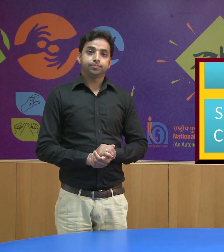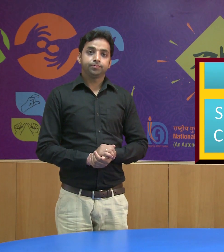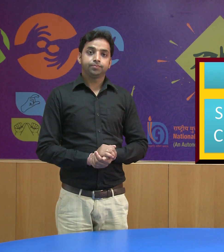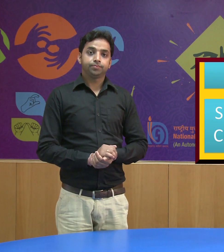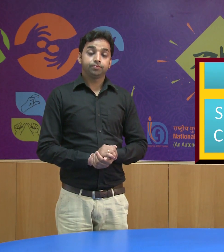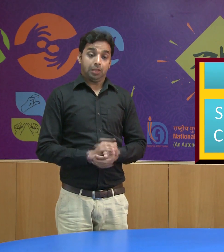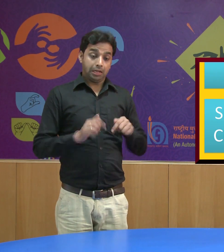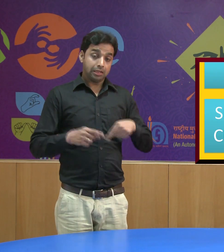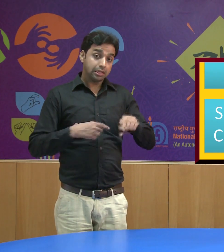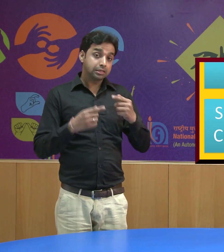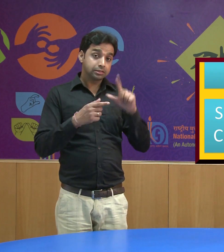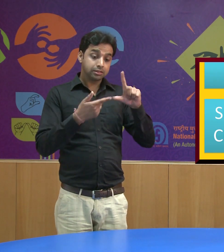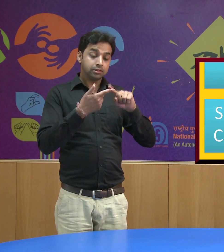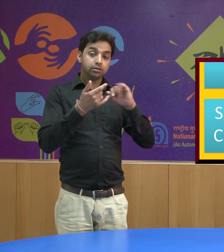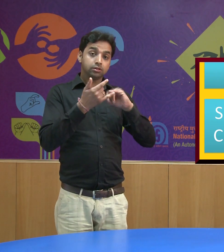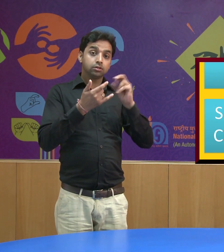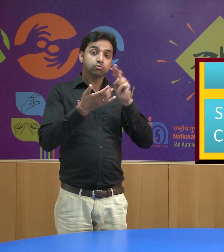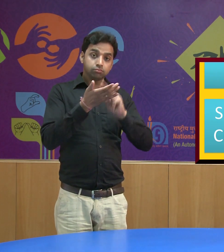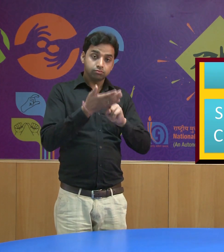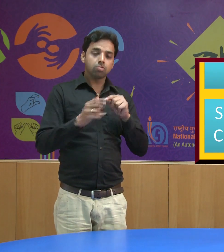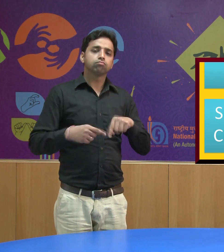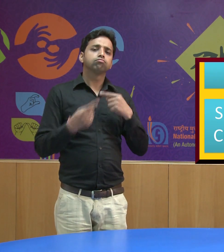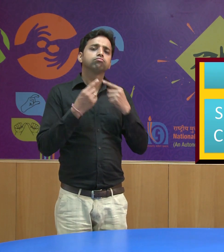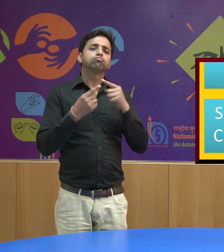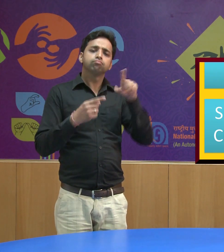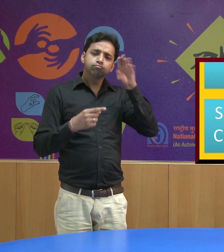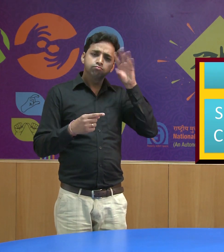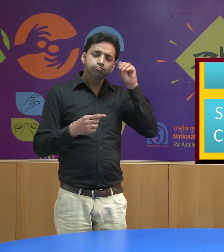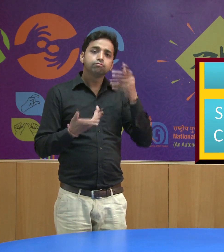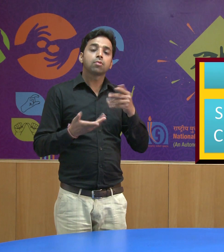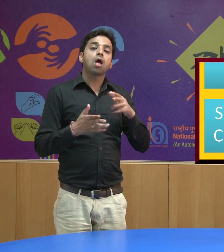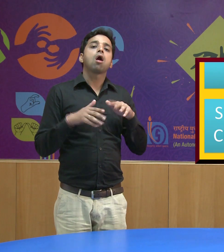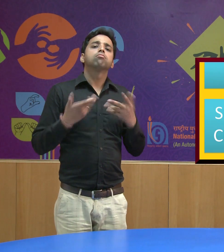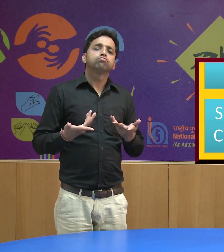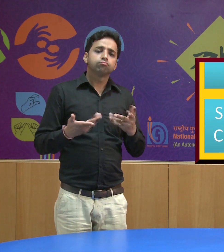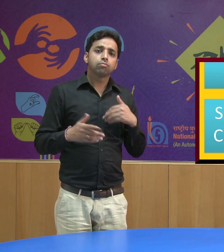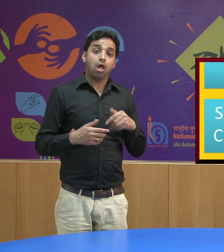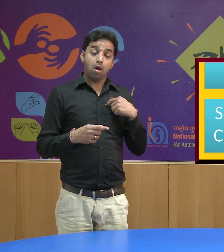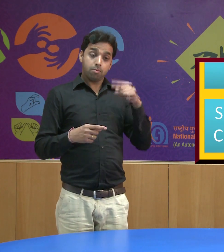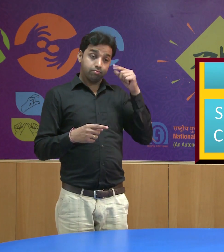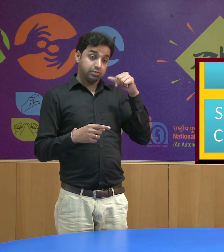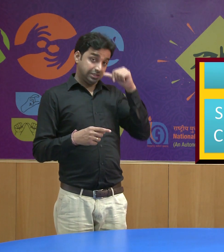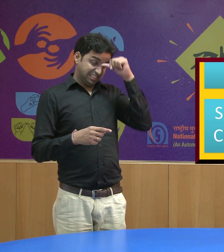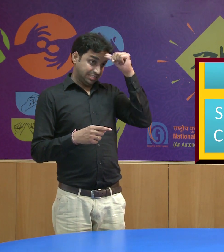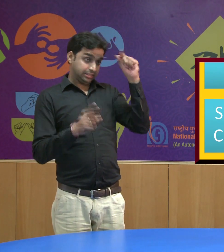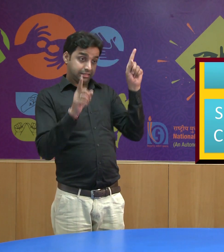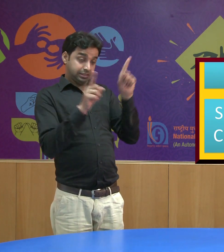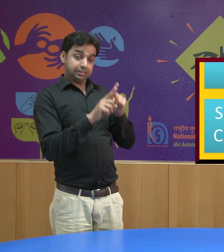In this lesson, we will learn how our Indian culture spread in